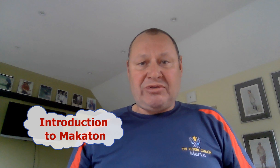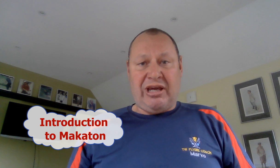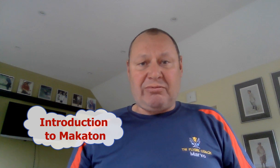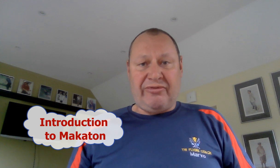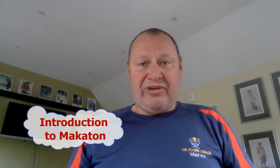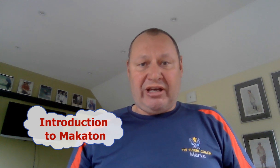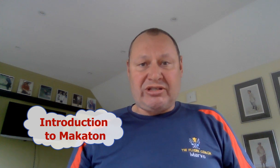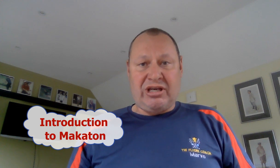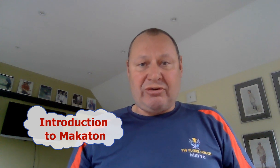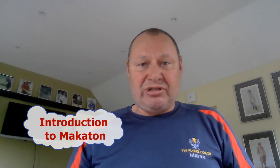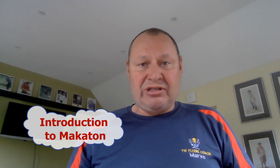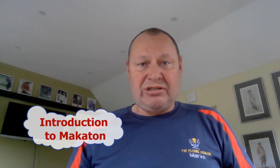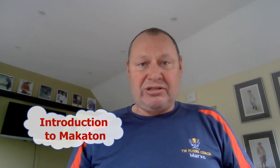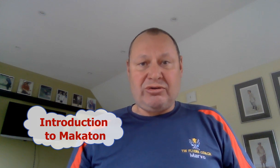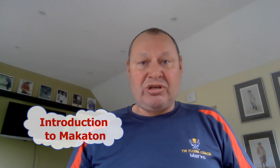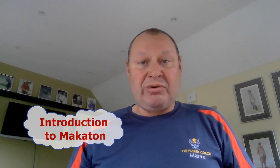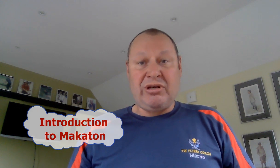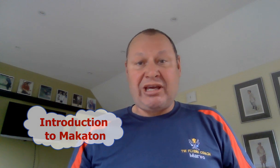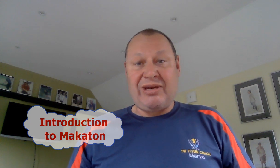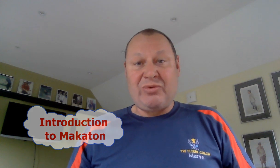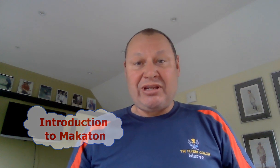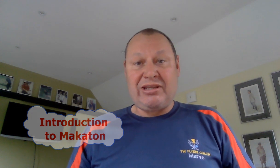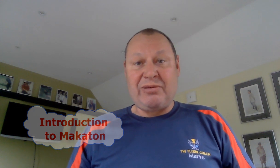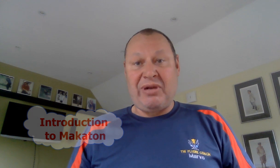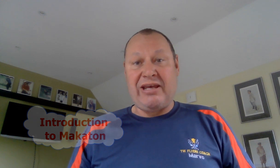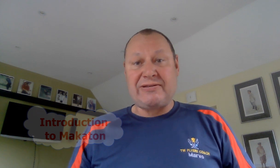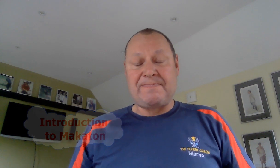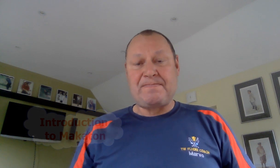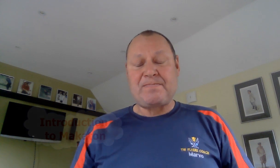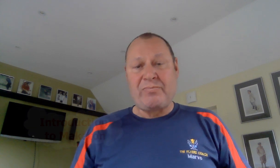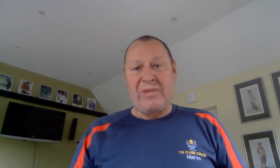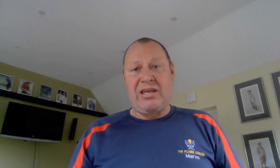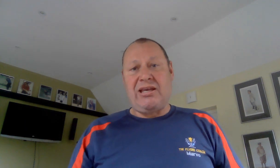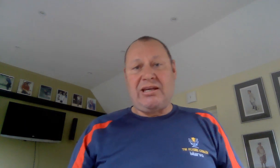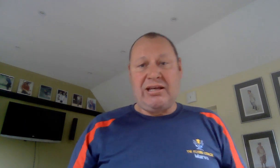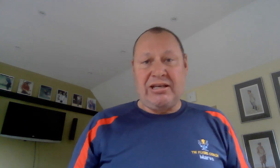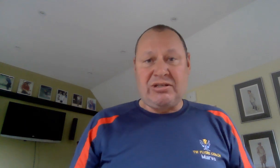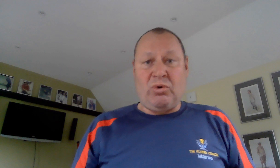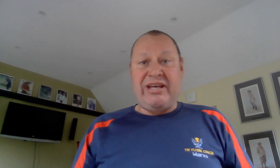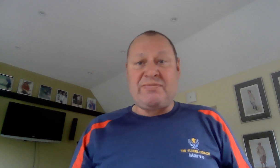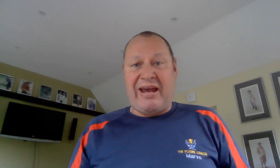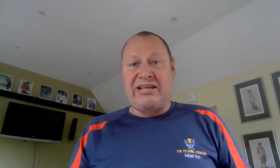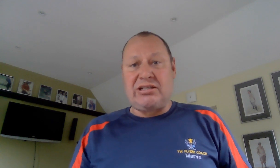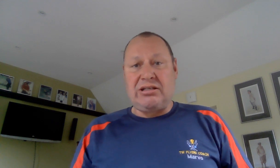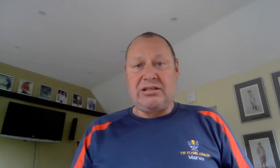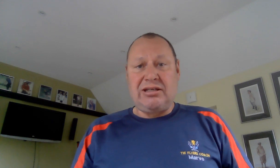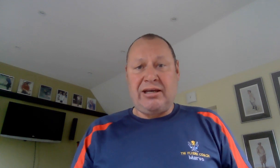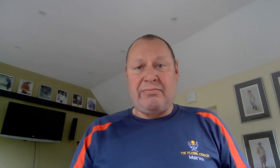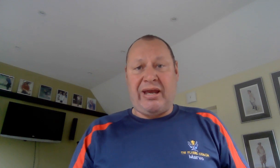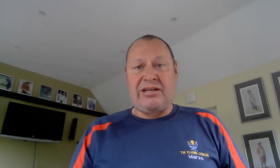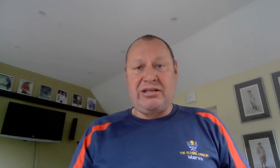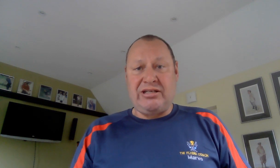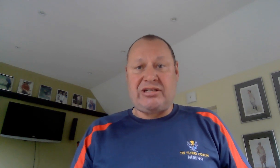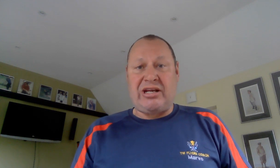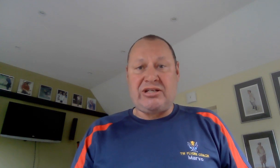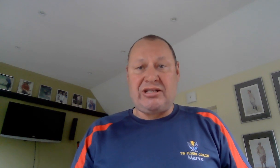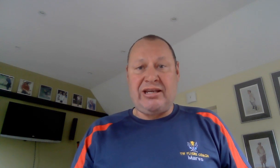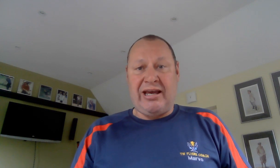help the Flyerz coaches to communicate with the players. So what is Makaton? Makaton is essentially